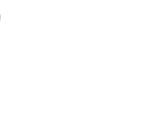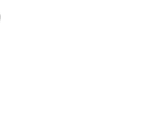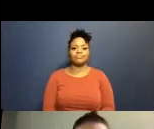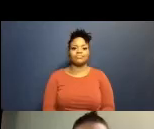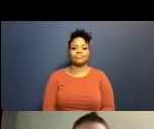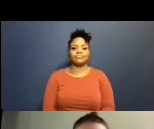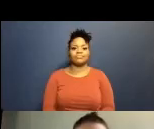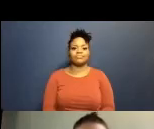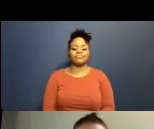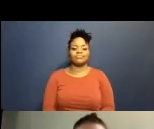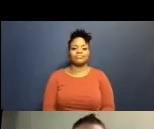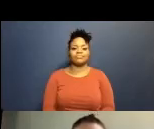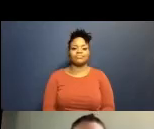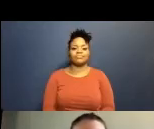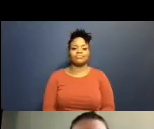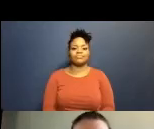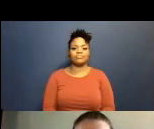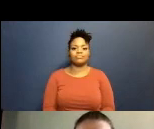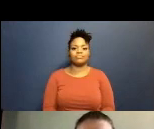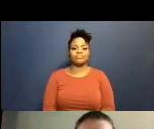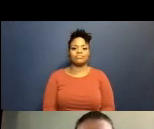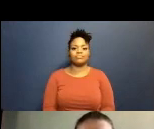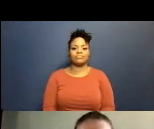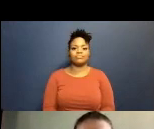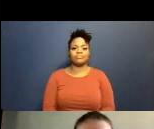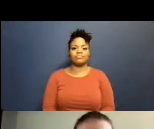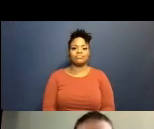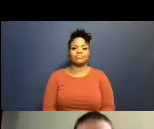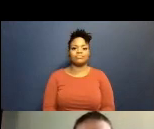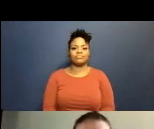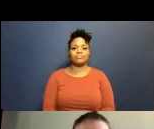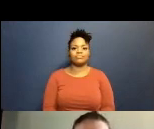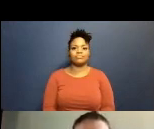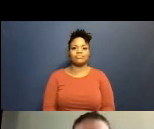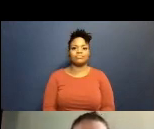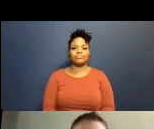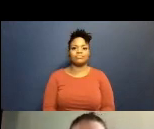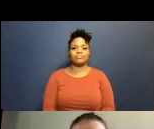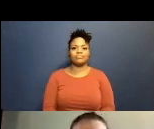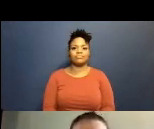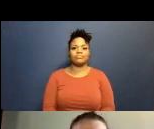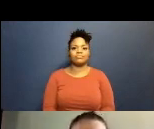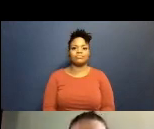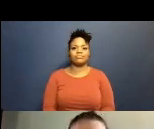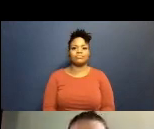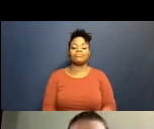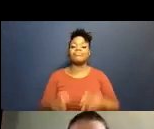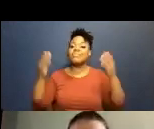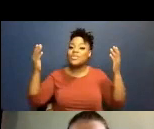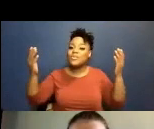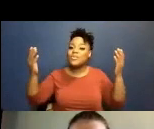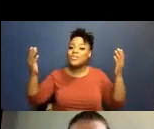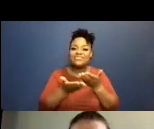Disability. Welcome, everyone. Thank you so much for joining us today. My name is Emily Badix.